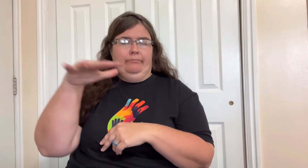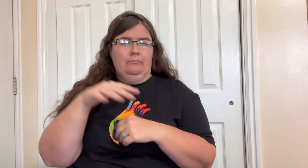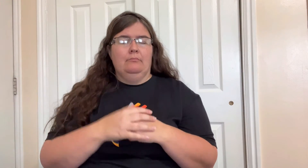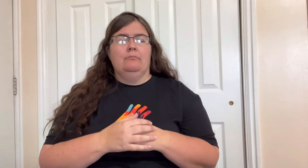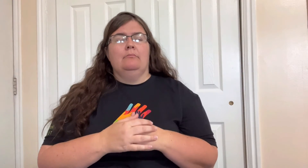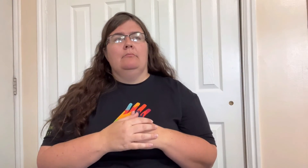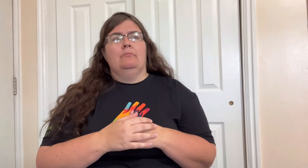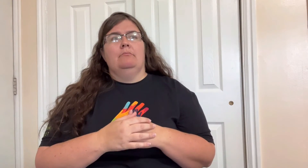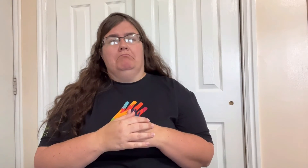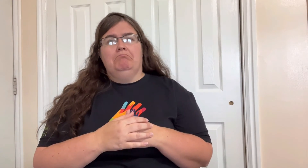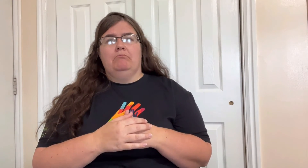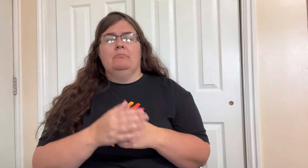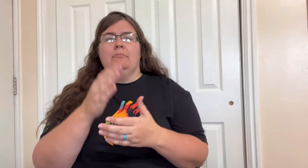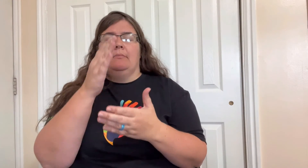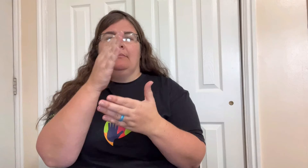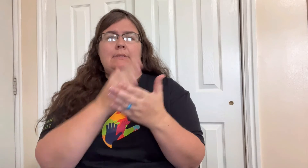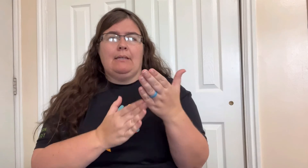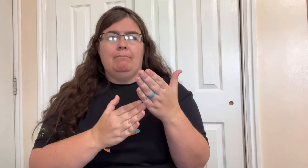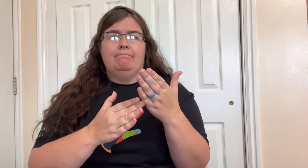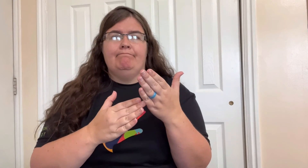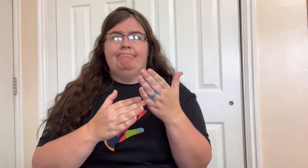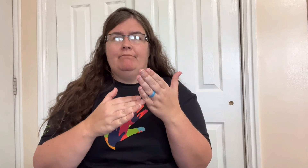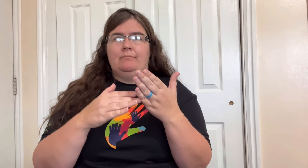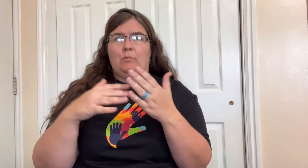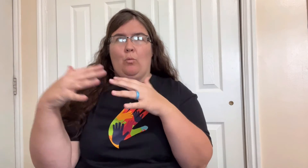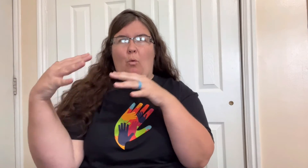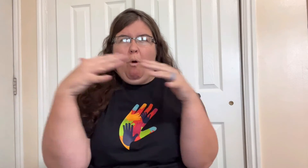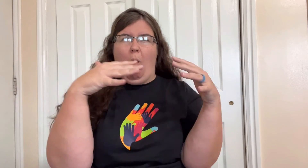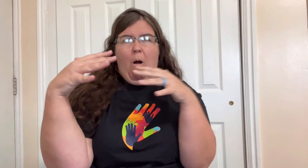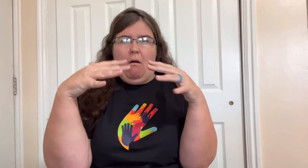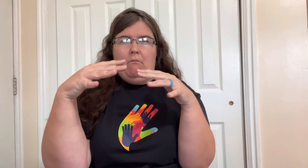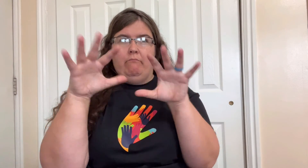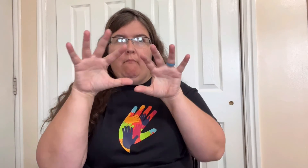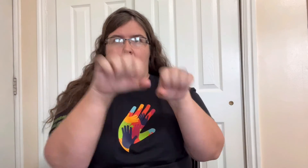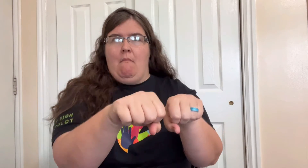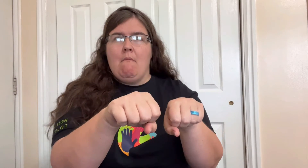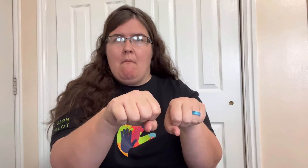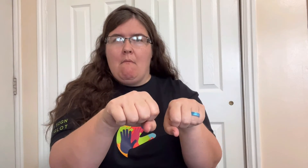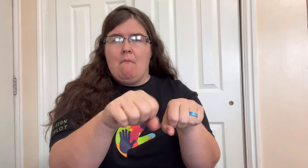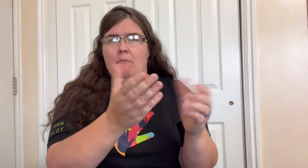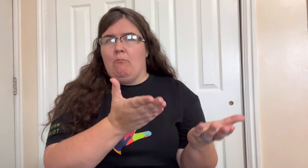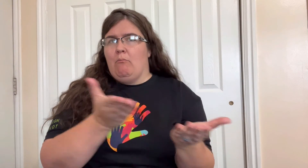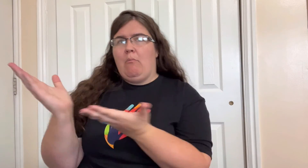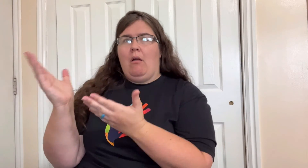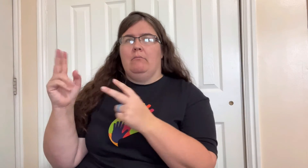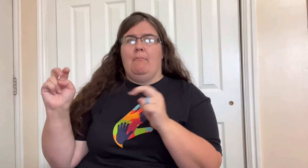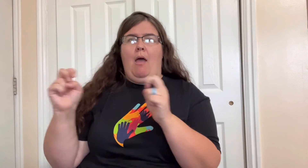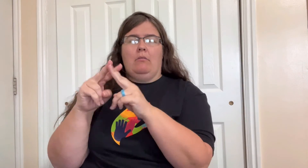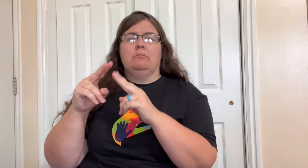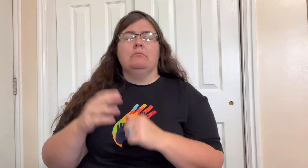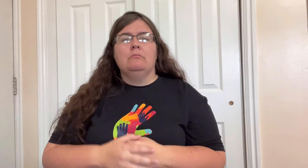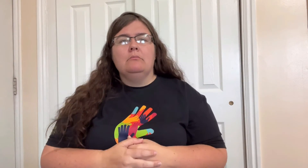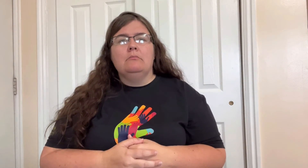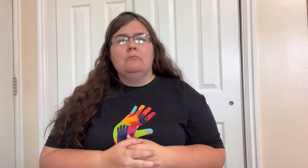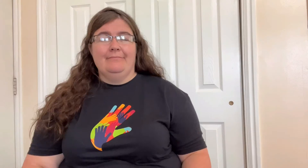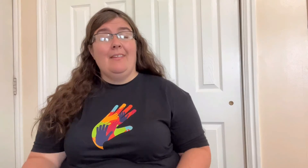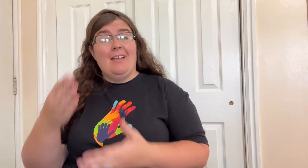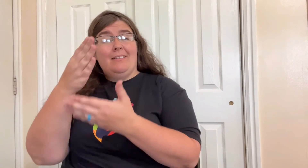to the palace. Some were captives from war and brought again to the palace. And